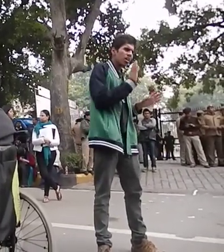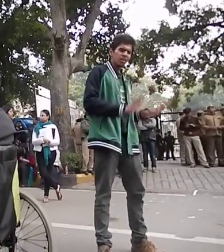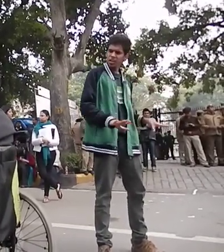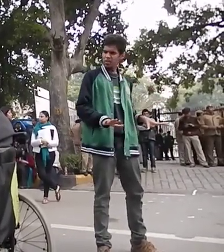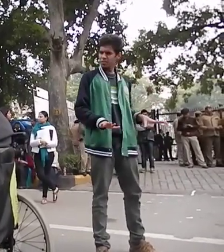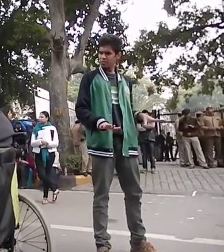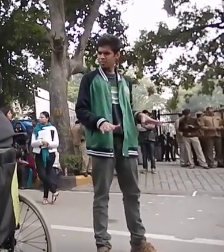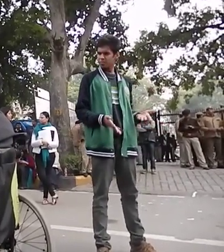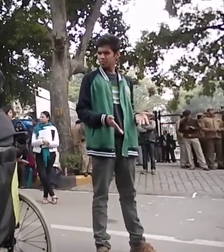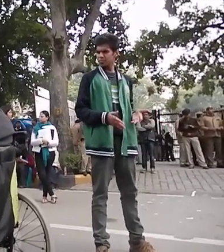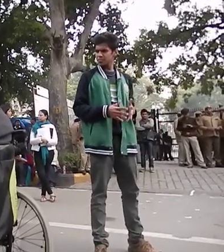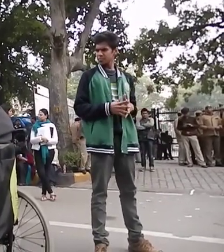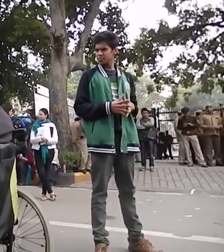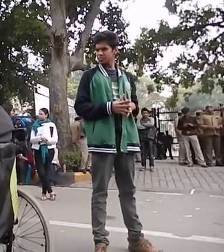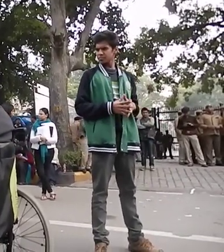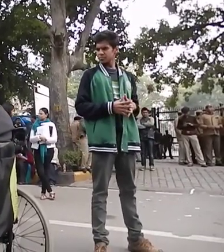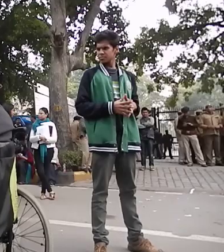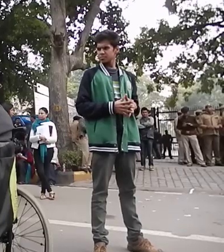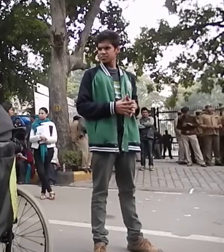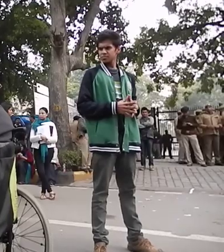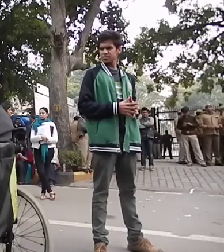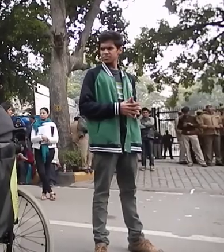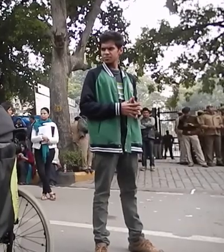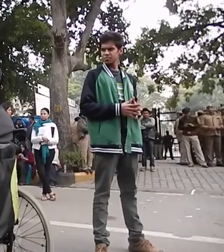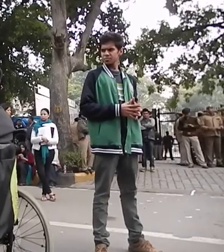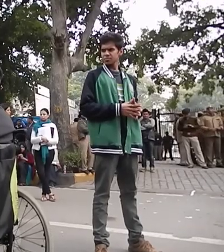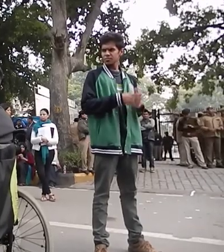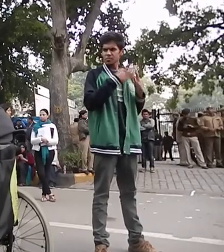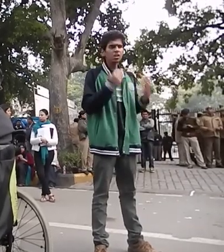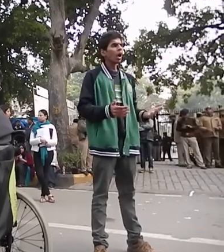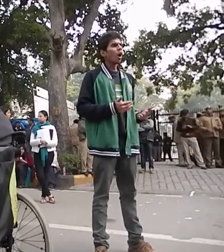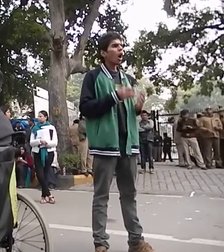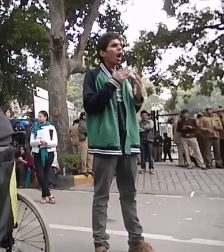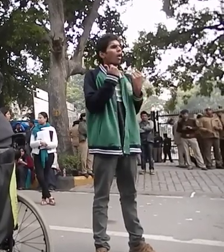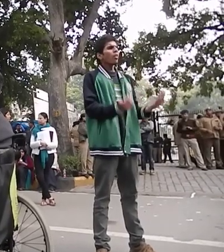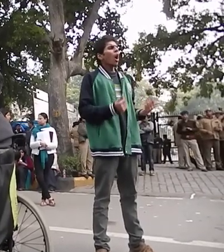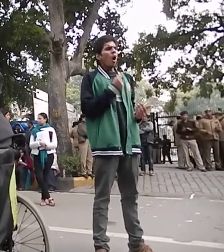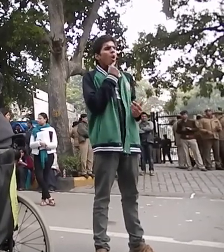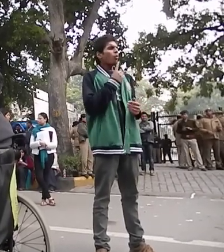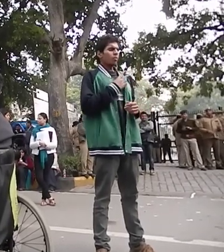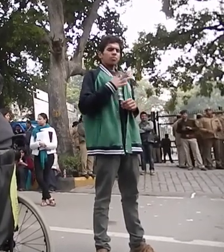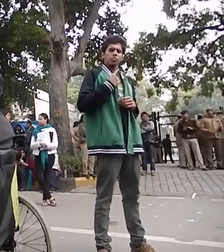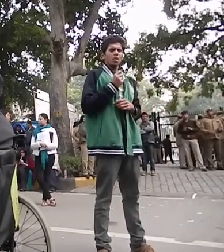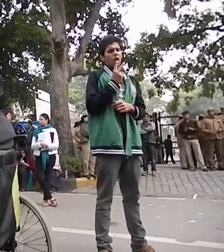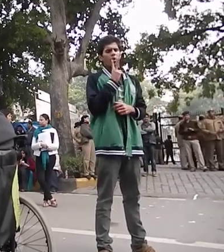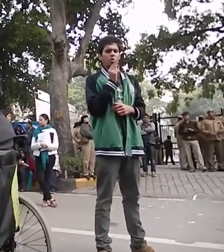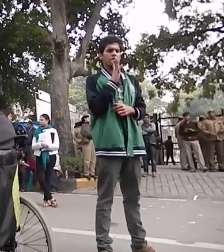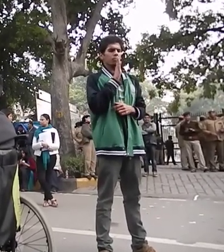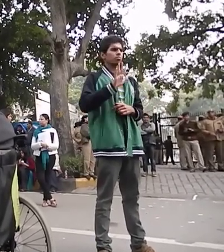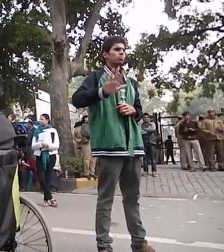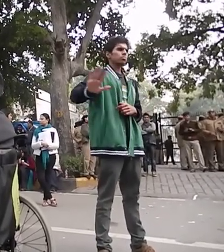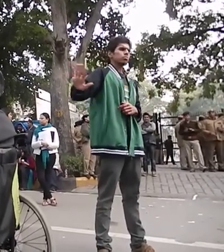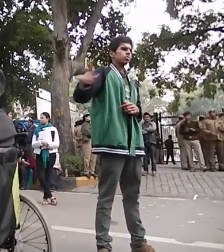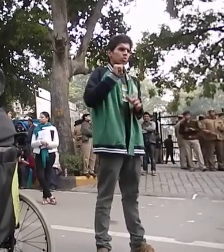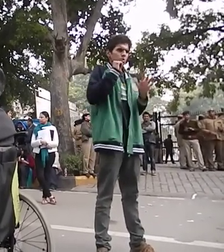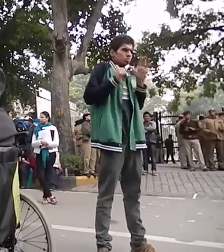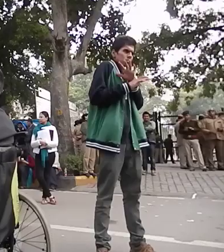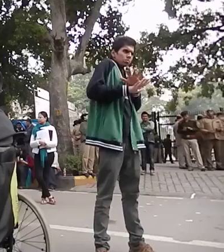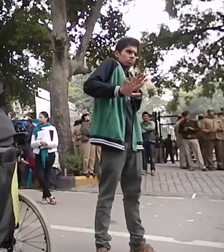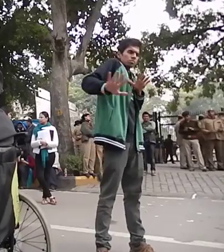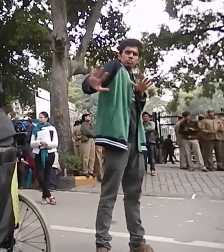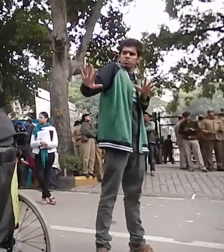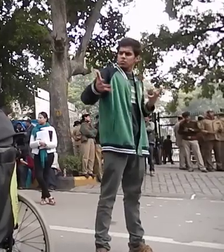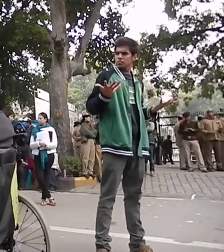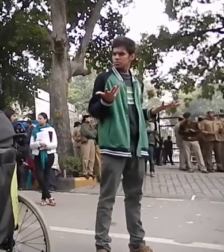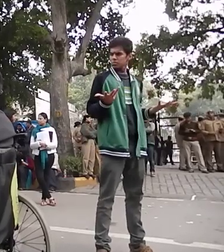is the issue. Now, for reasons that's known to them, they are not agreeing to it. It has escalated to a major issue. And